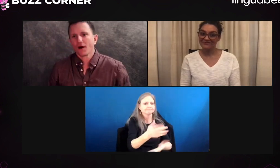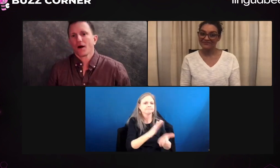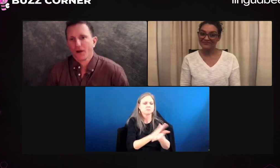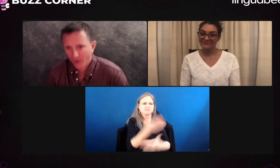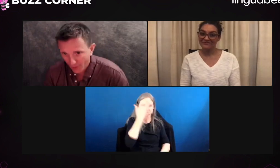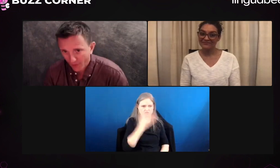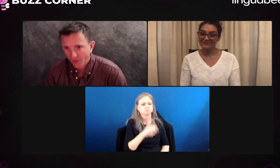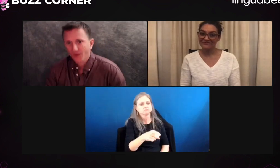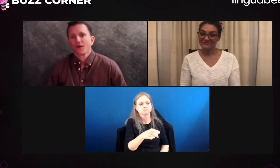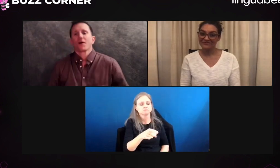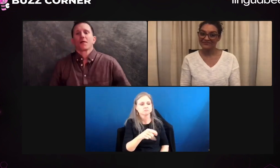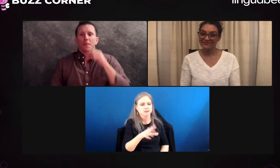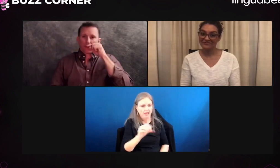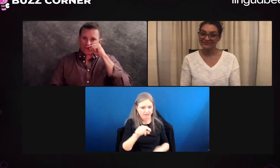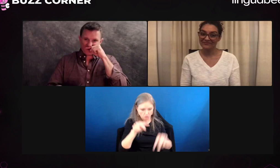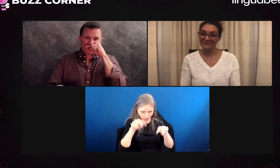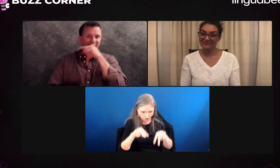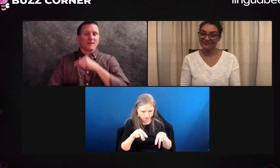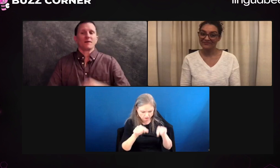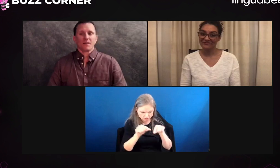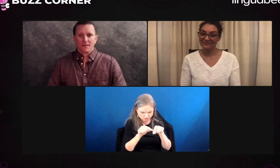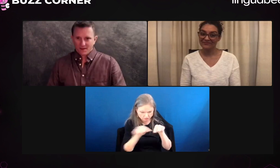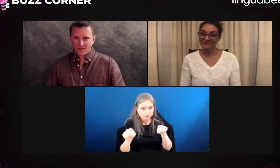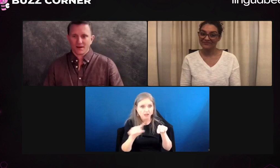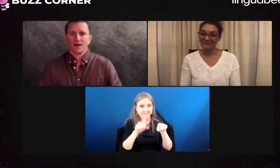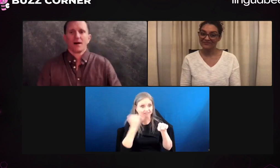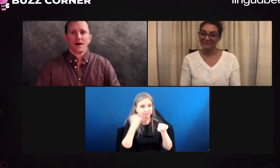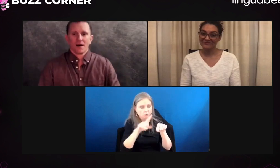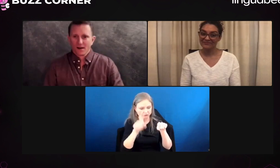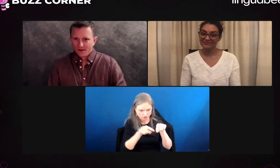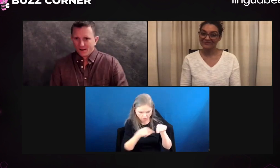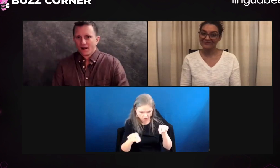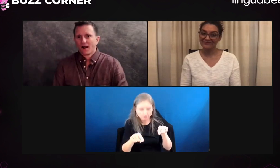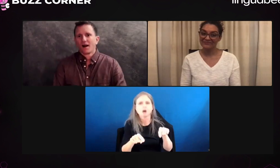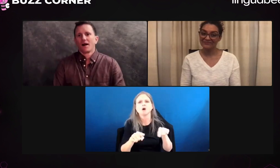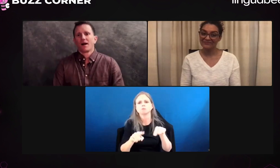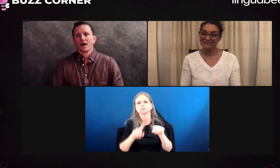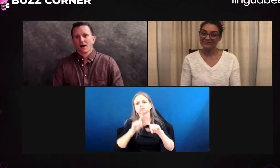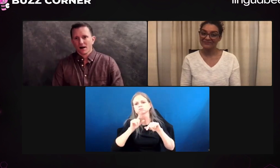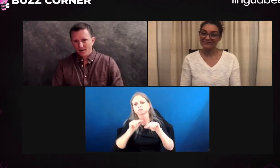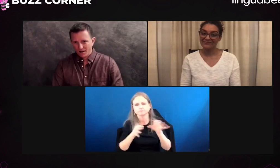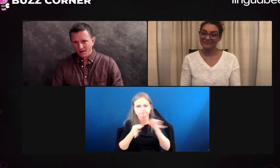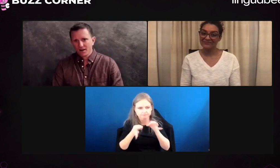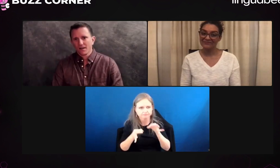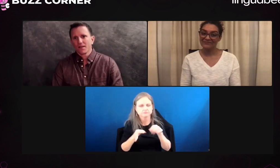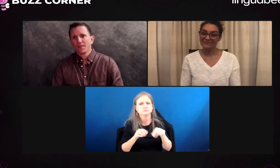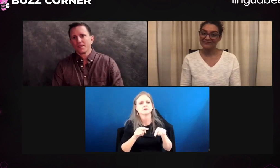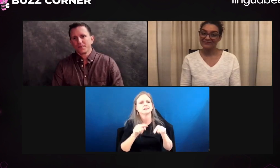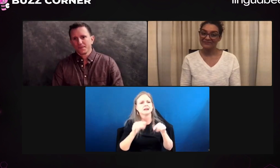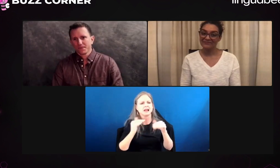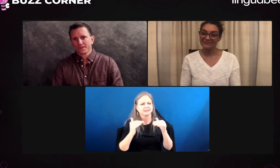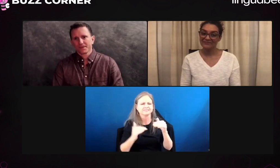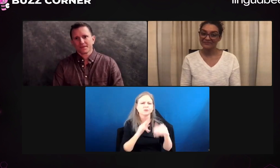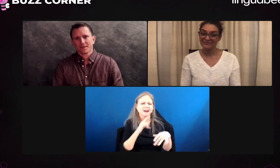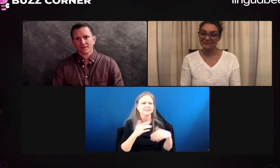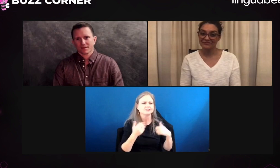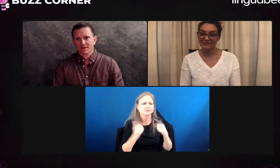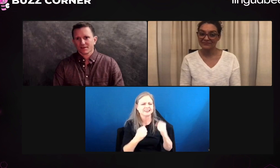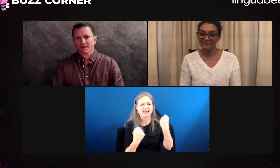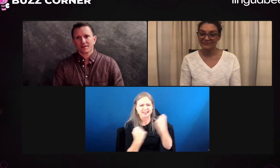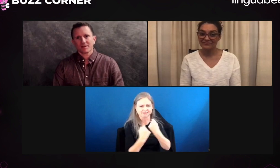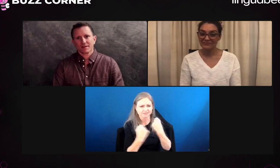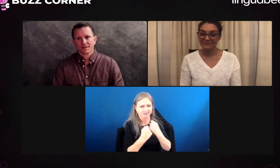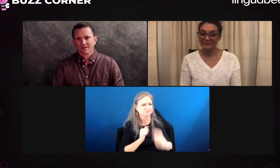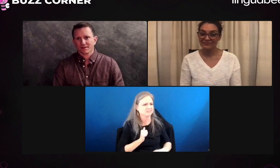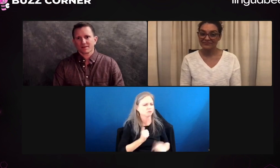physical paper that I print out and bring to them so that they can look at it while we are physically there in the office. It's